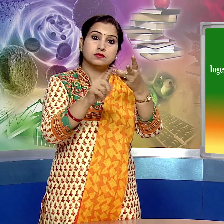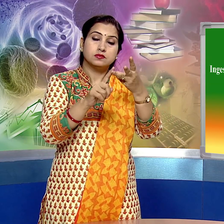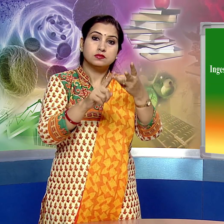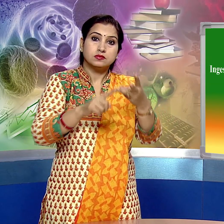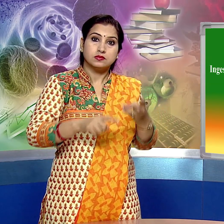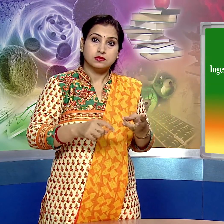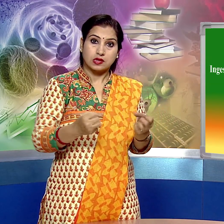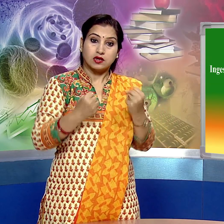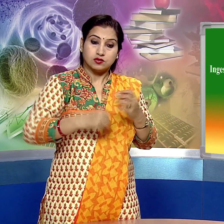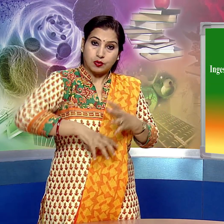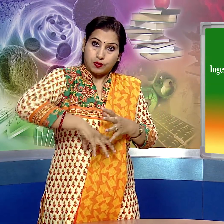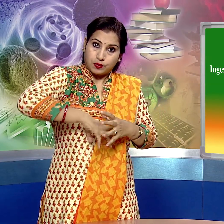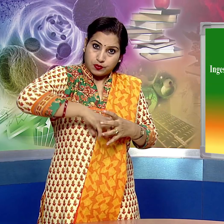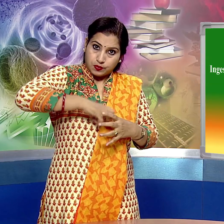after that absorption of food,